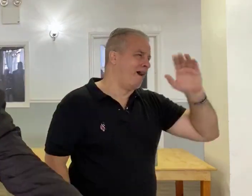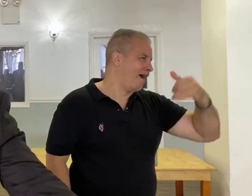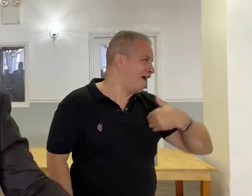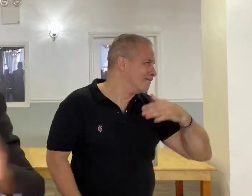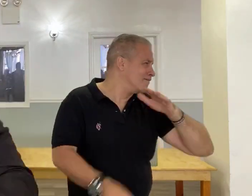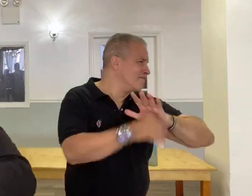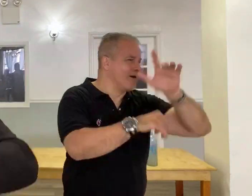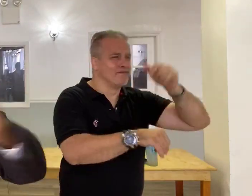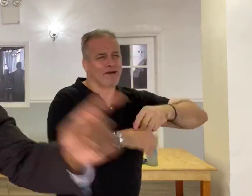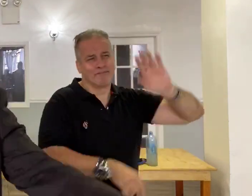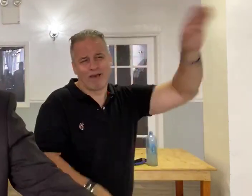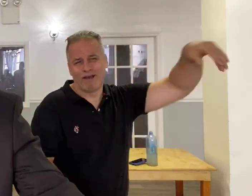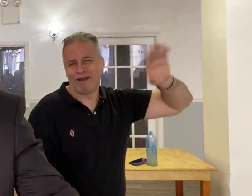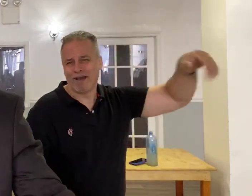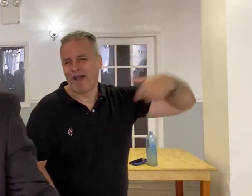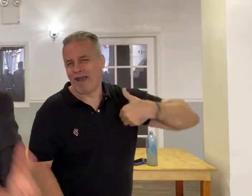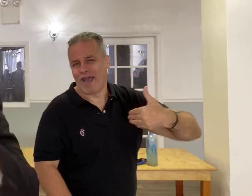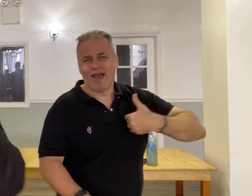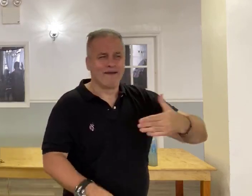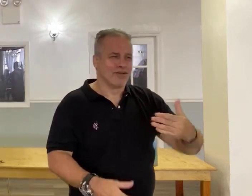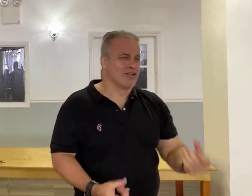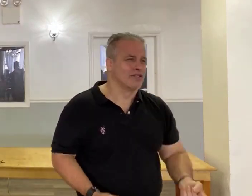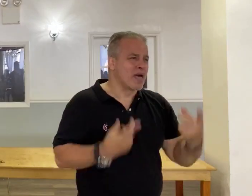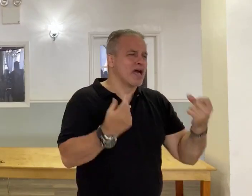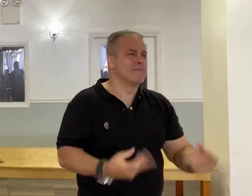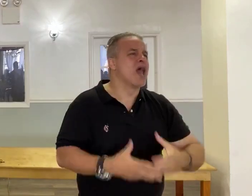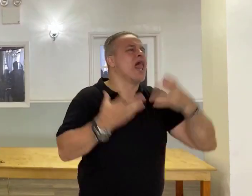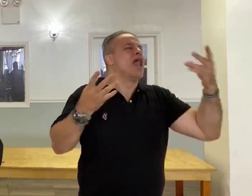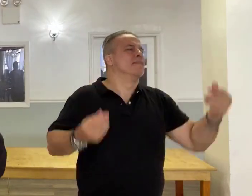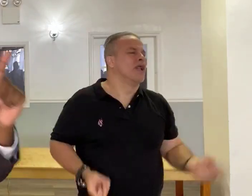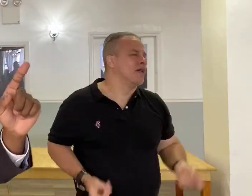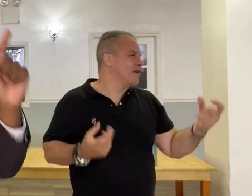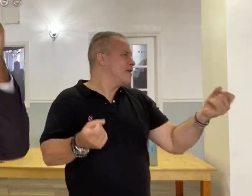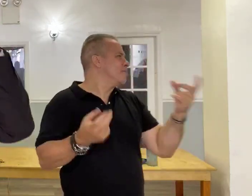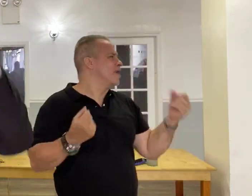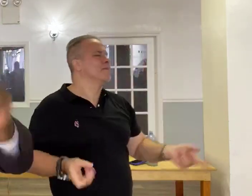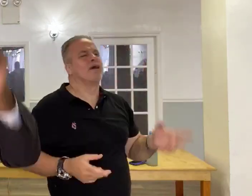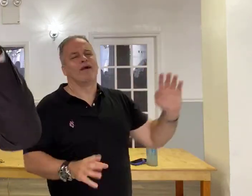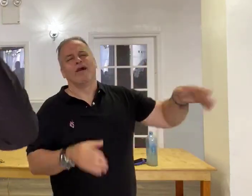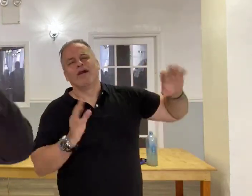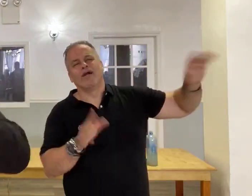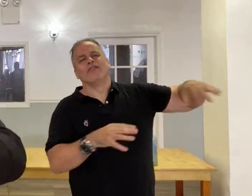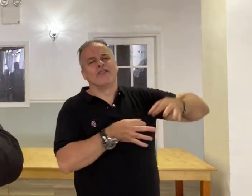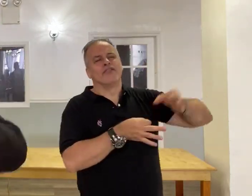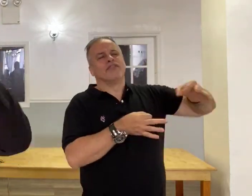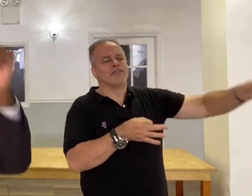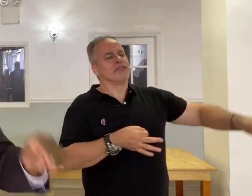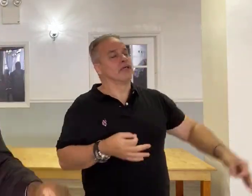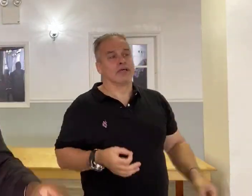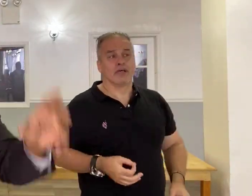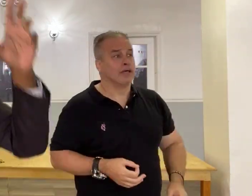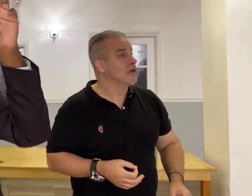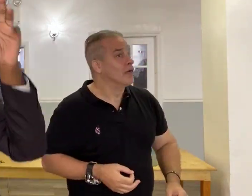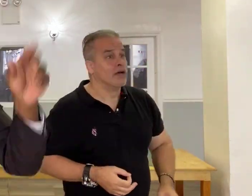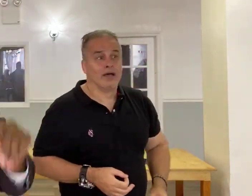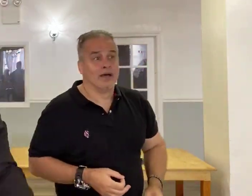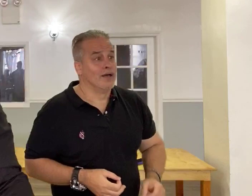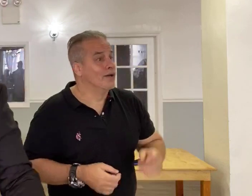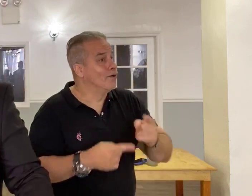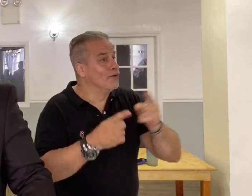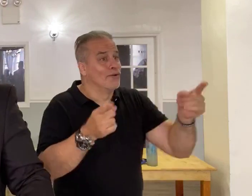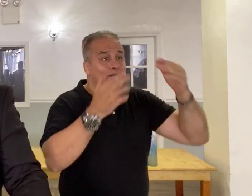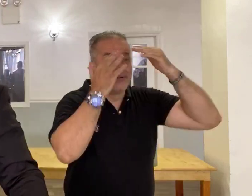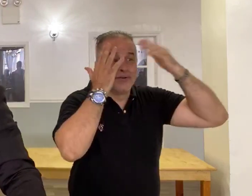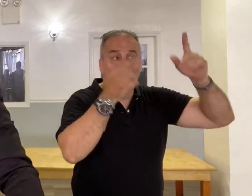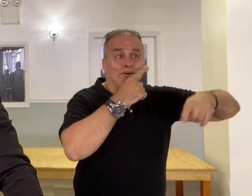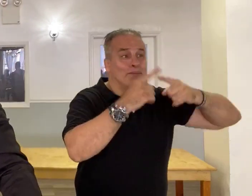you delay and you default and you wait. And listen to me, while you dither and wait, your life